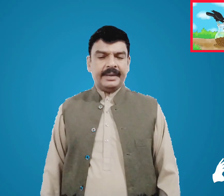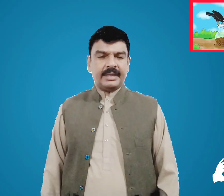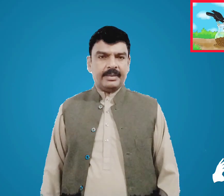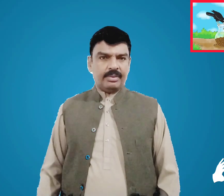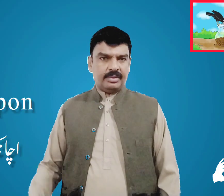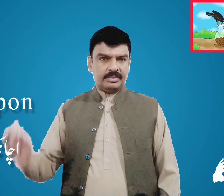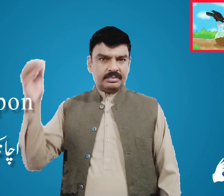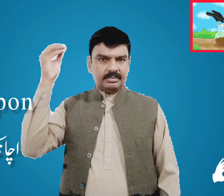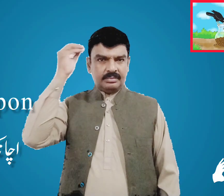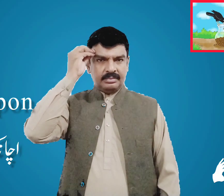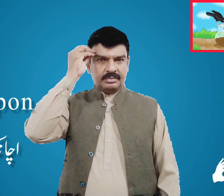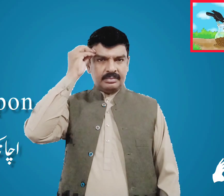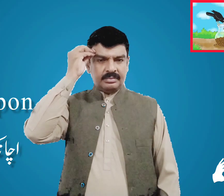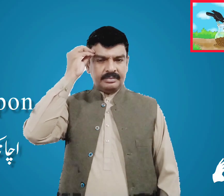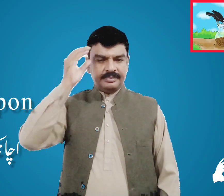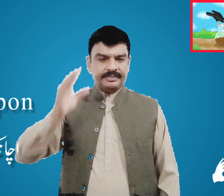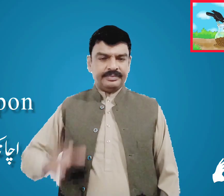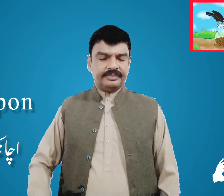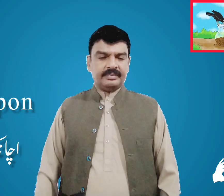hit upon